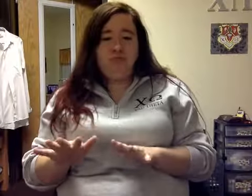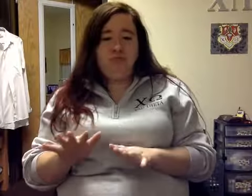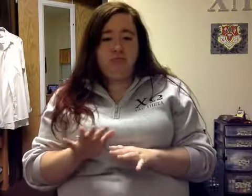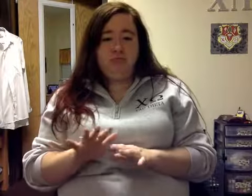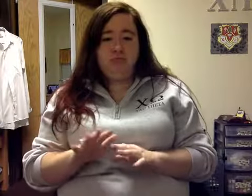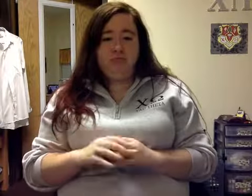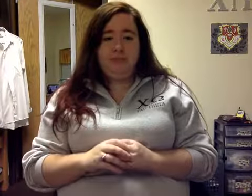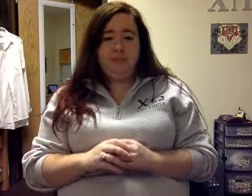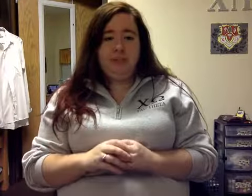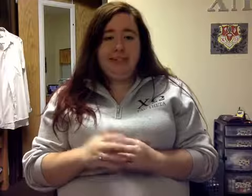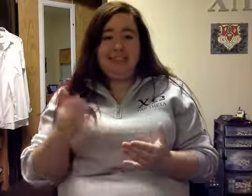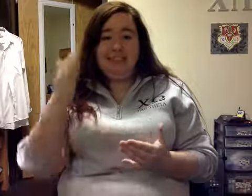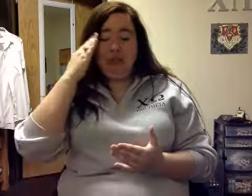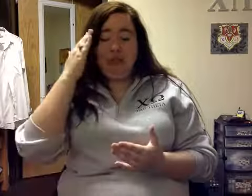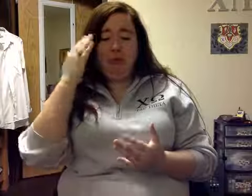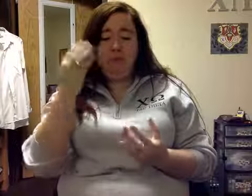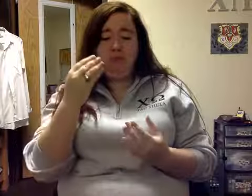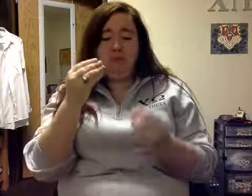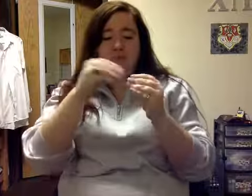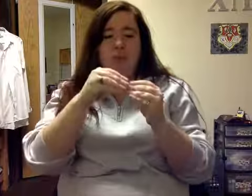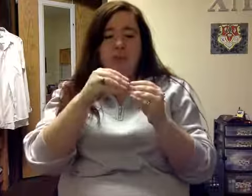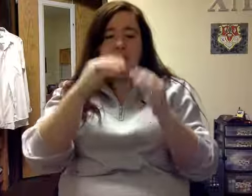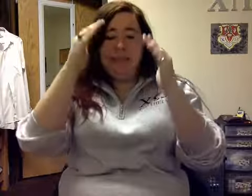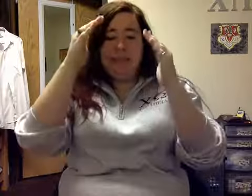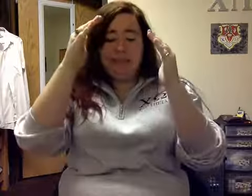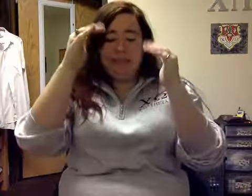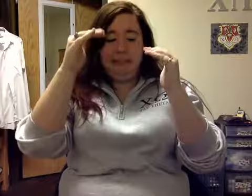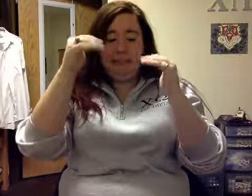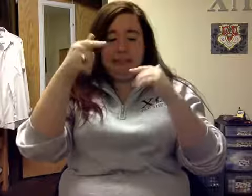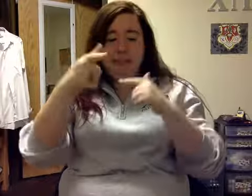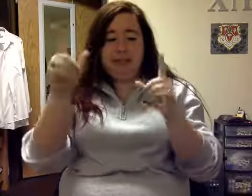to expect with these exams. With these tests that we do, the